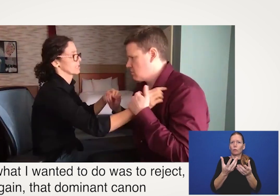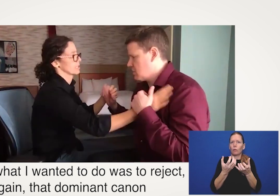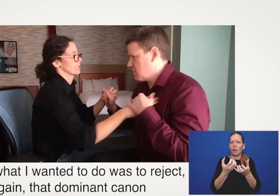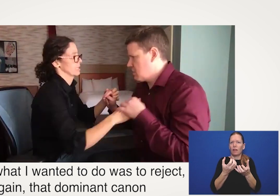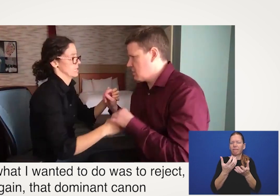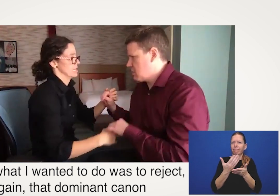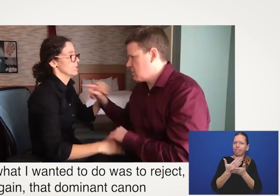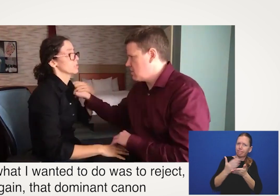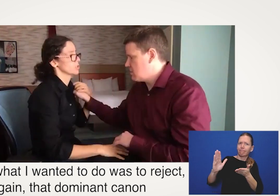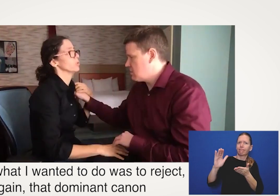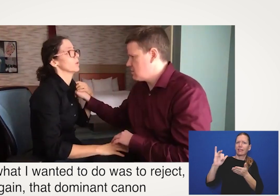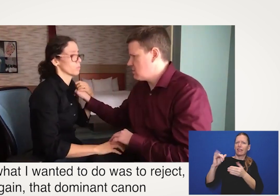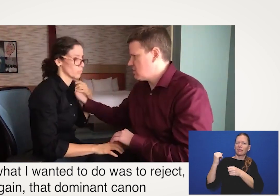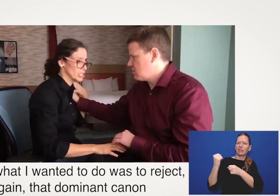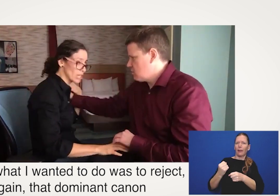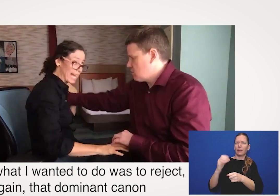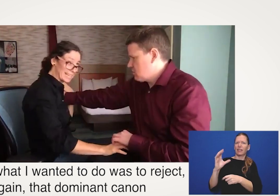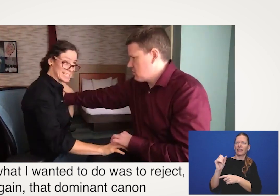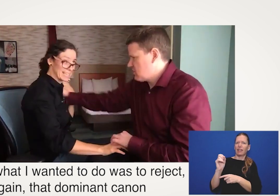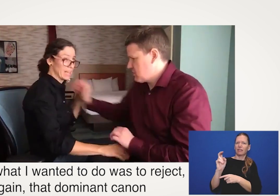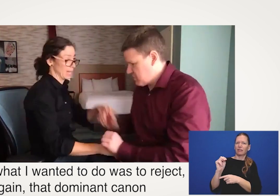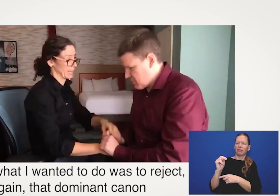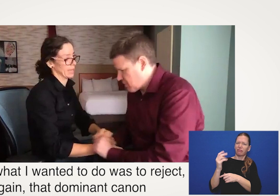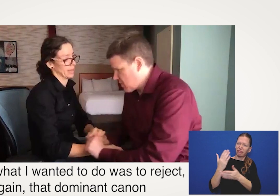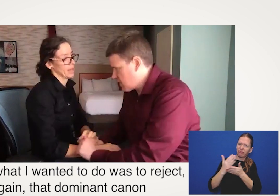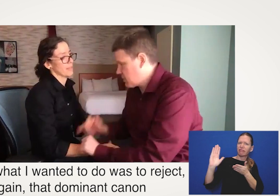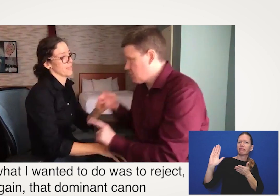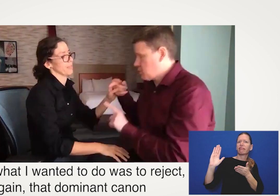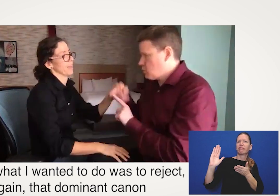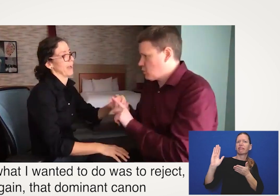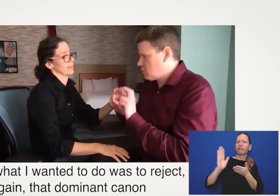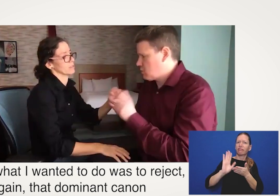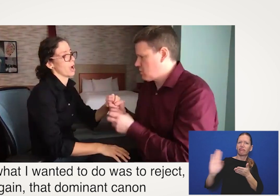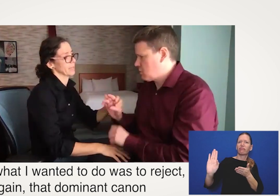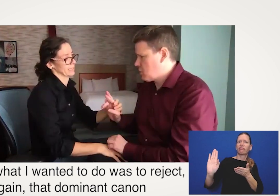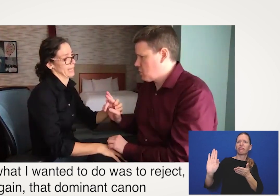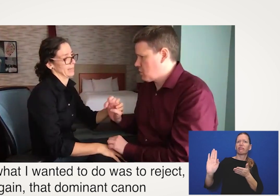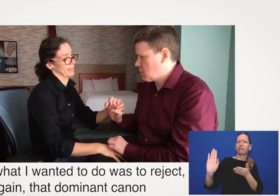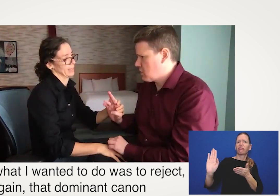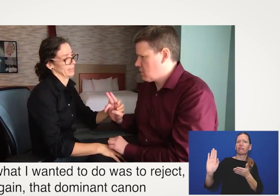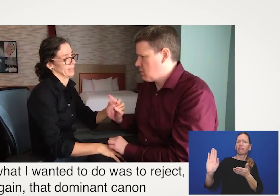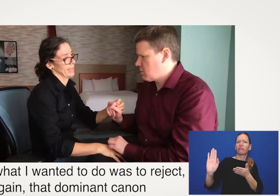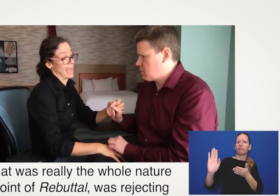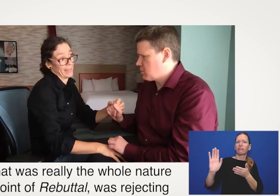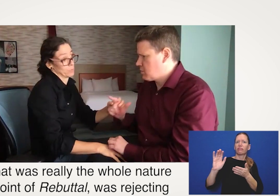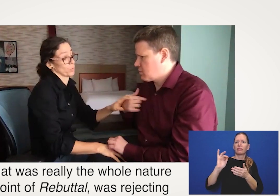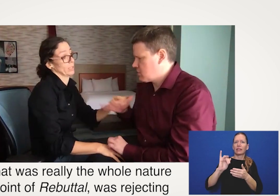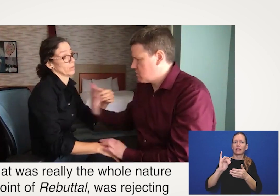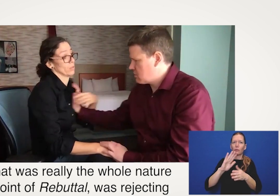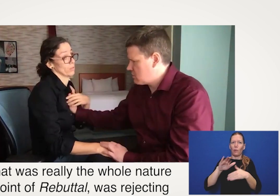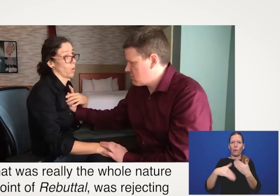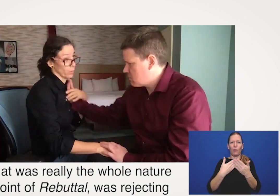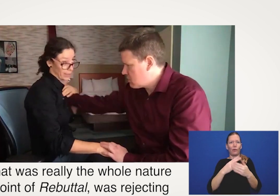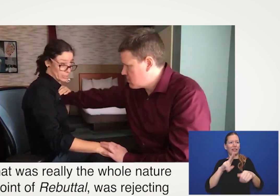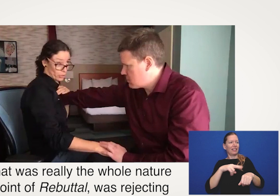was to reject, again, that dominant canon. And that was